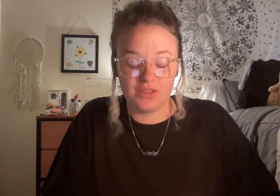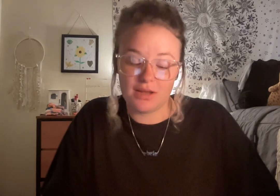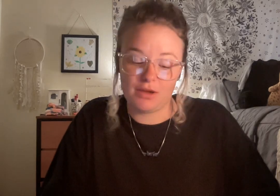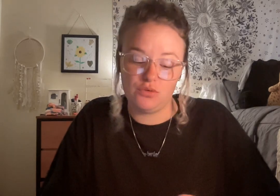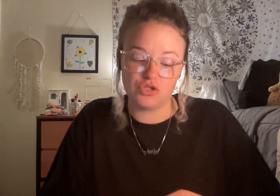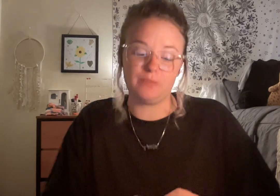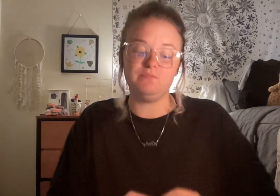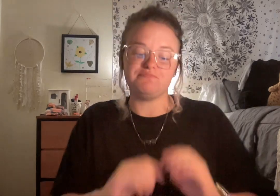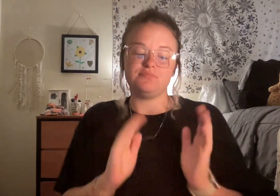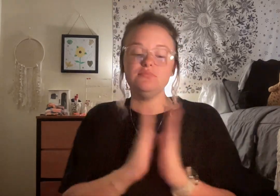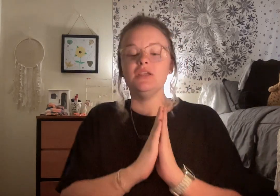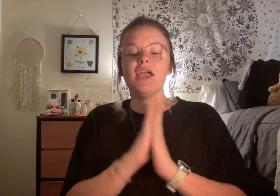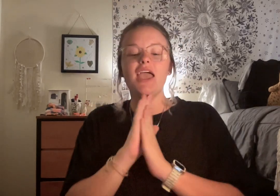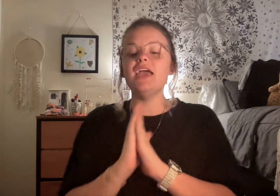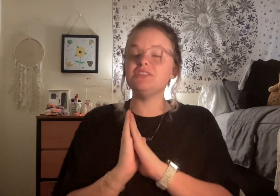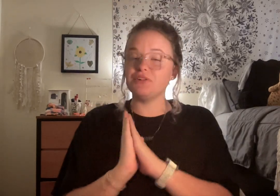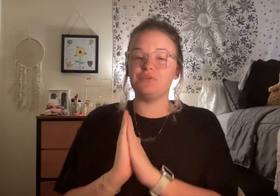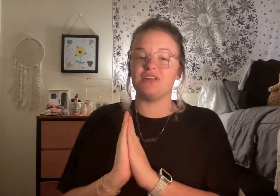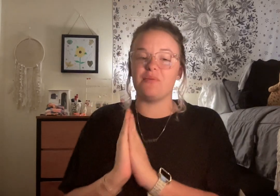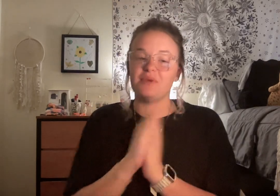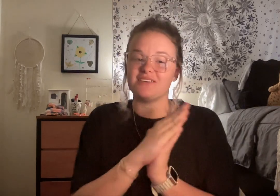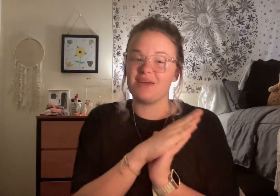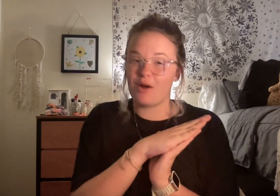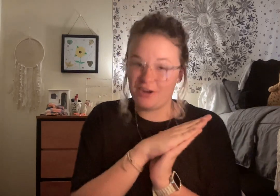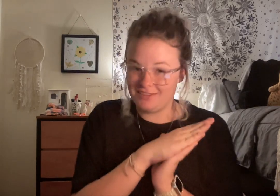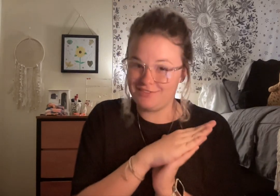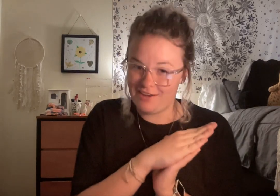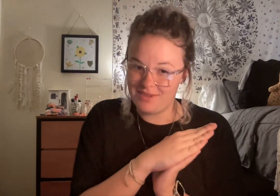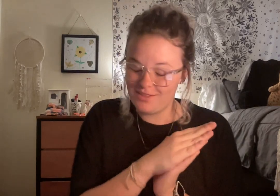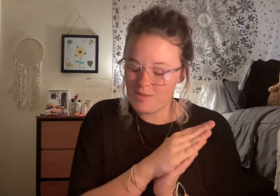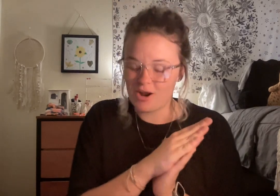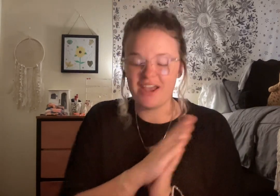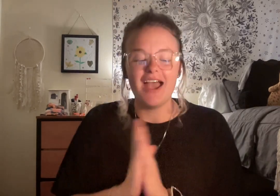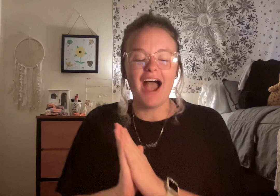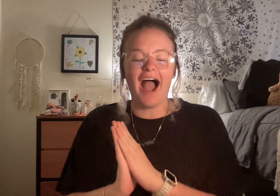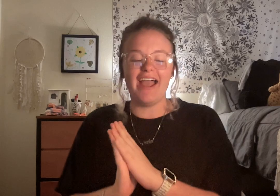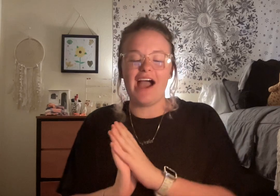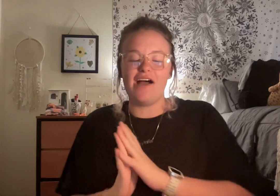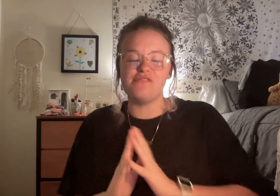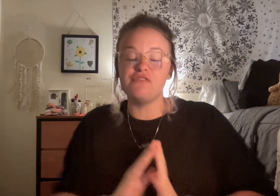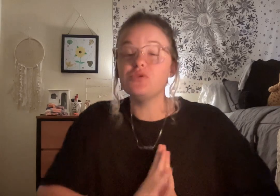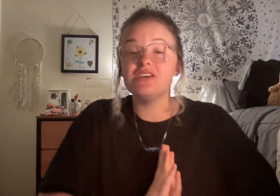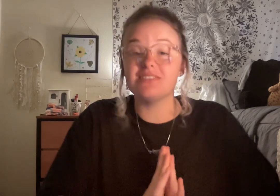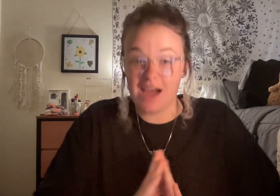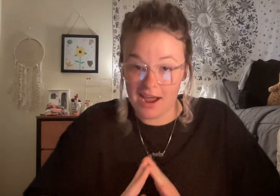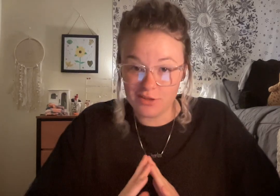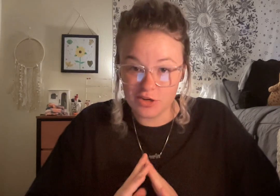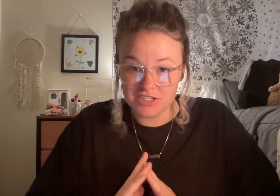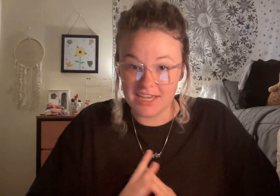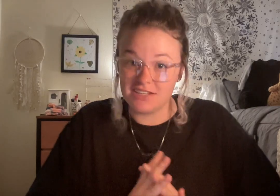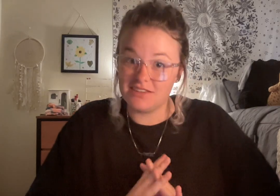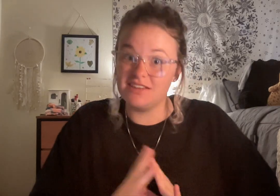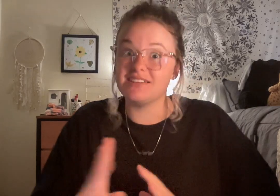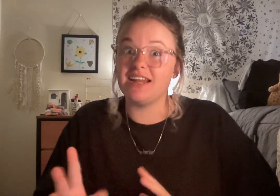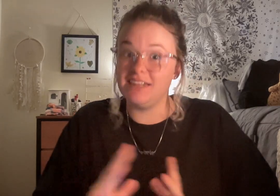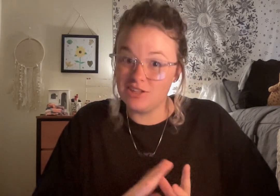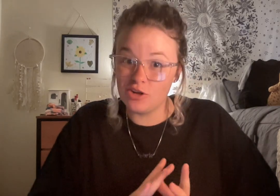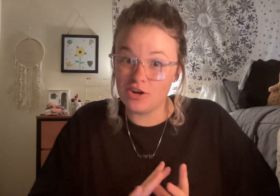that in my future. And to close it up, because I'm already at the 5-minute mark, I have a few things that I learned and things that I need to learn and